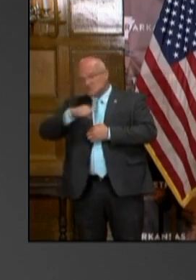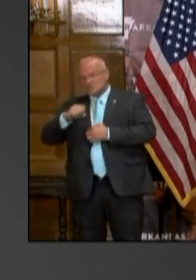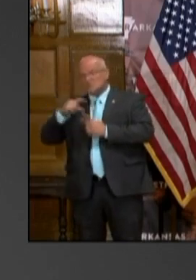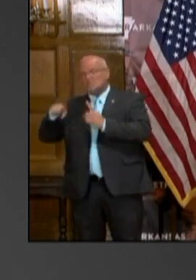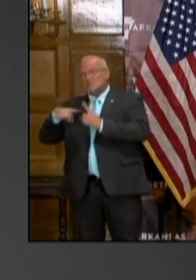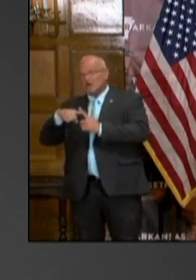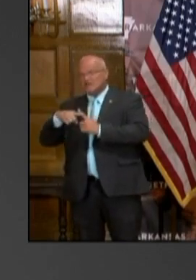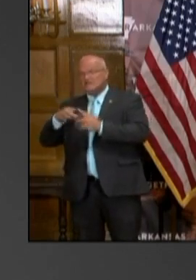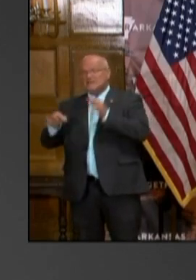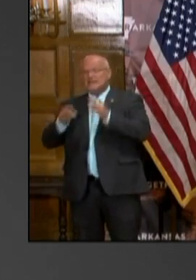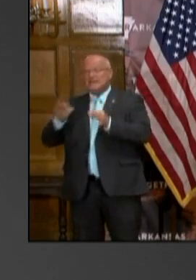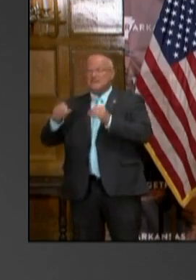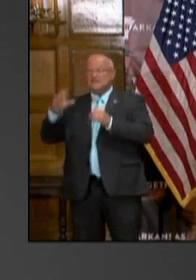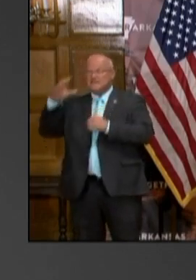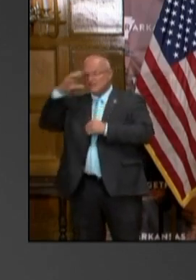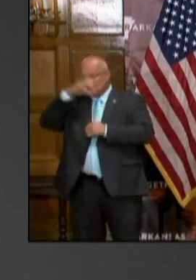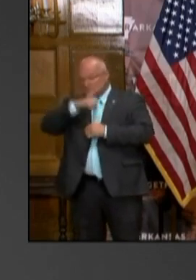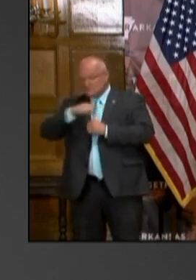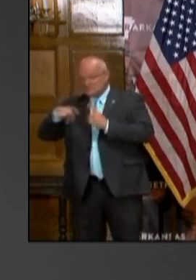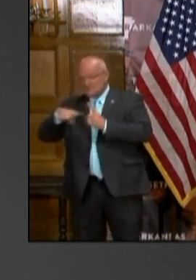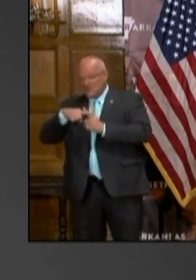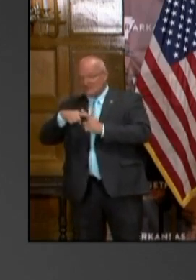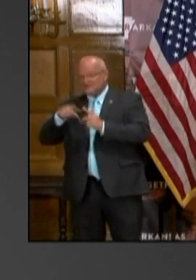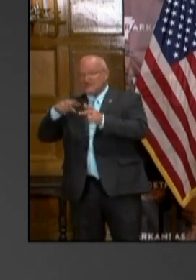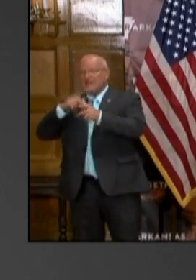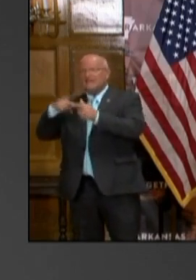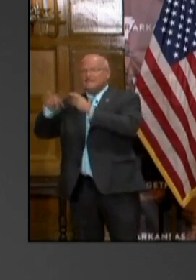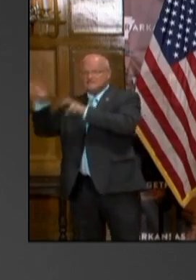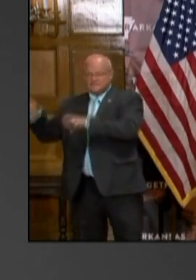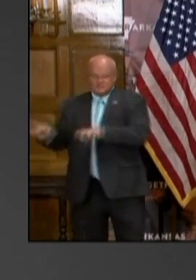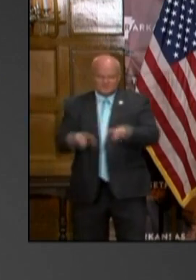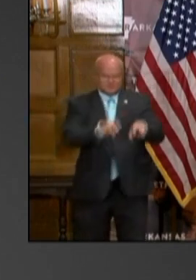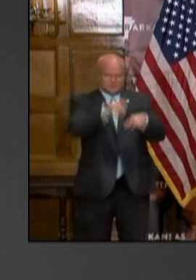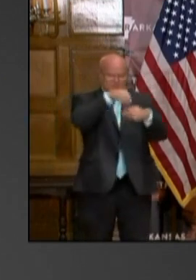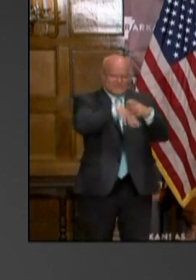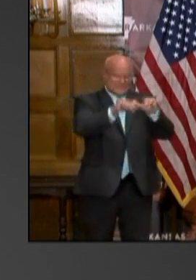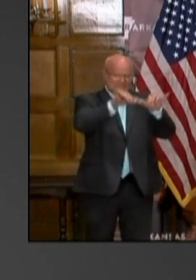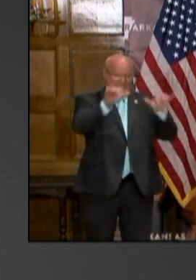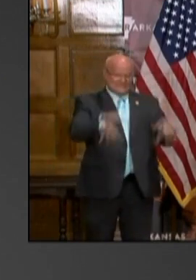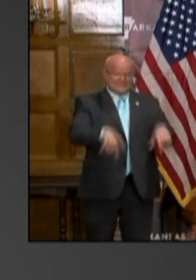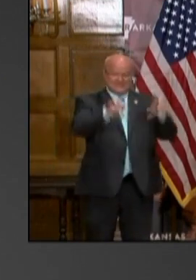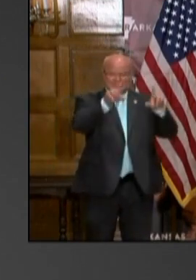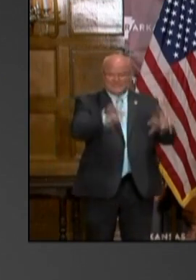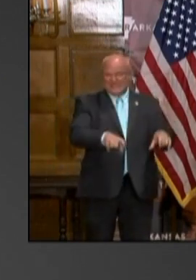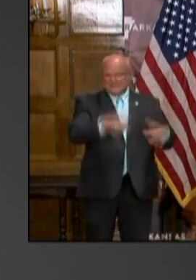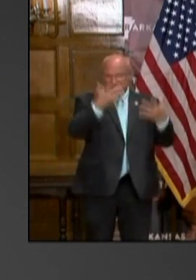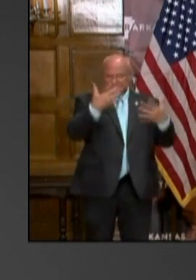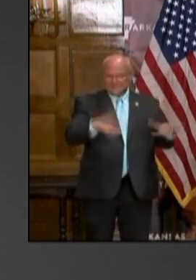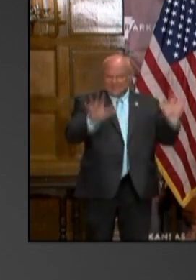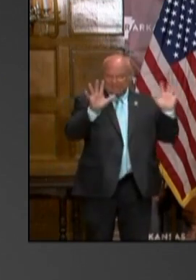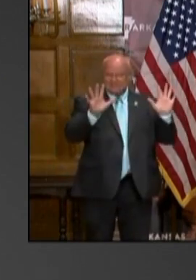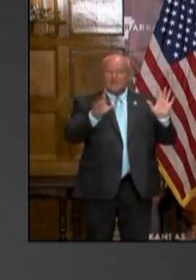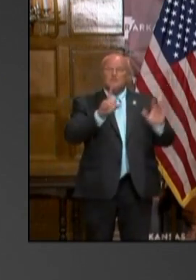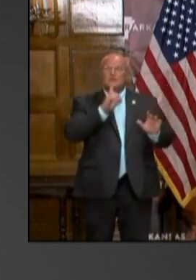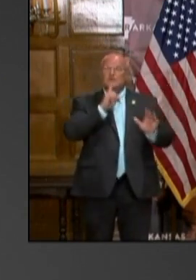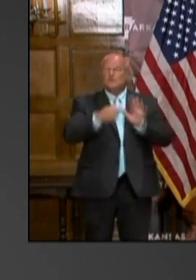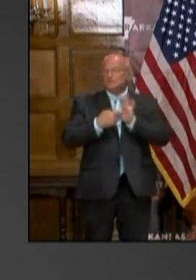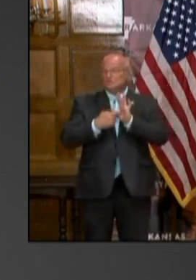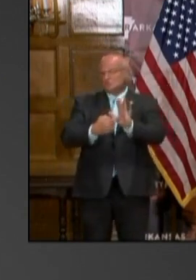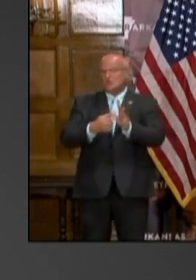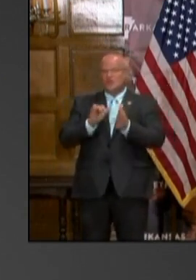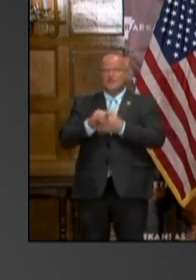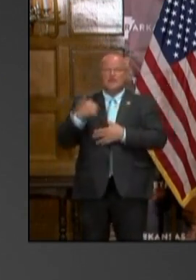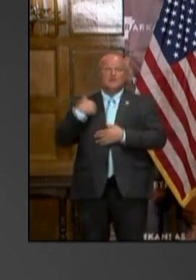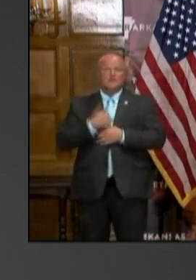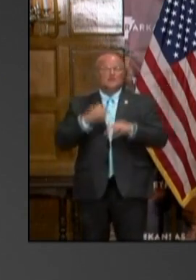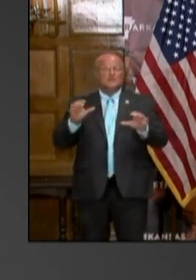confirmed positive, then went into the system that we've been accounting for. But it does actually reflect that